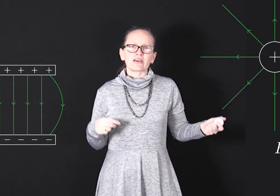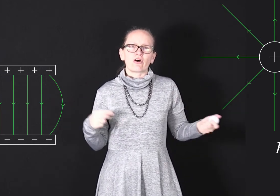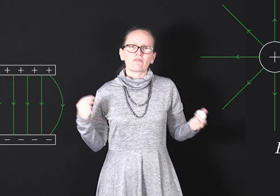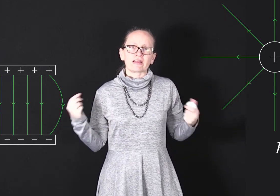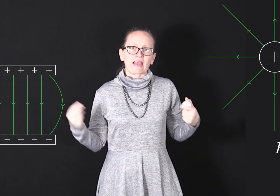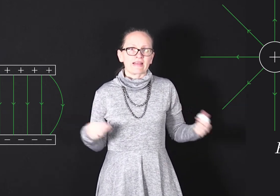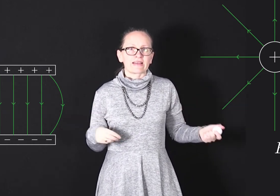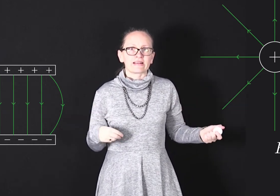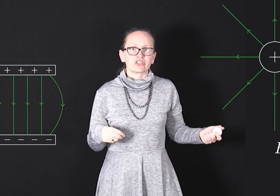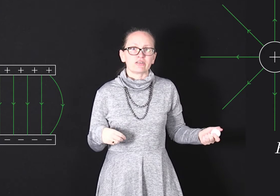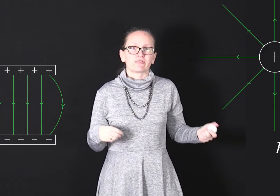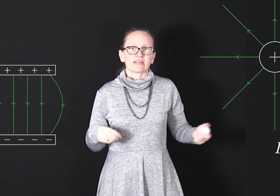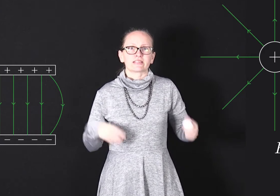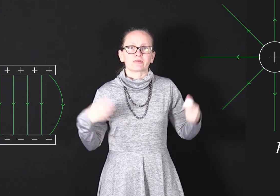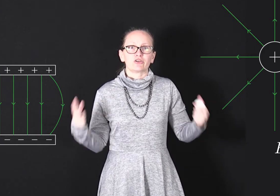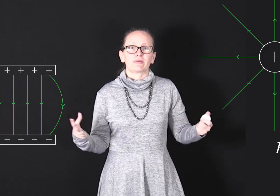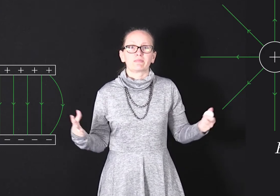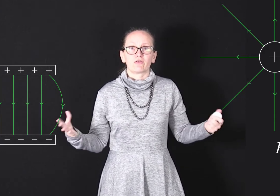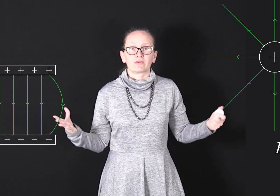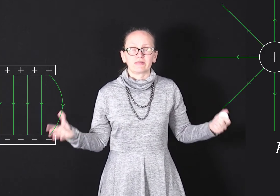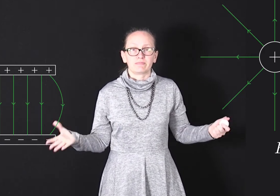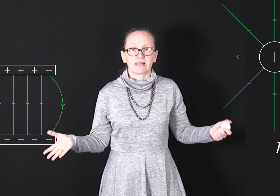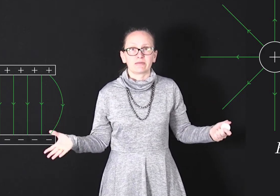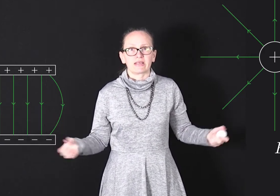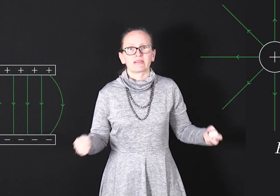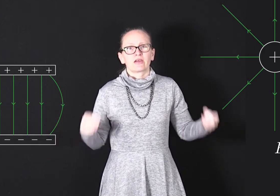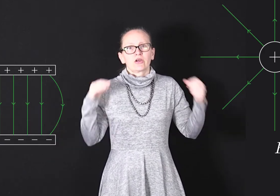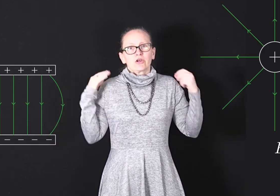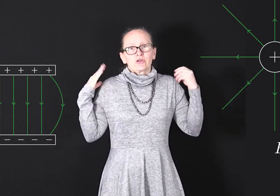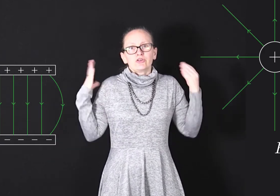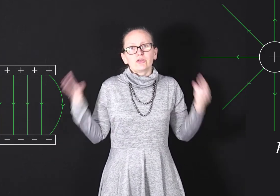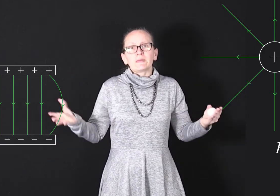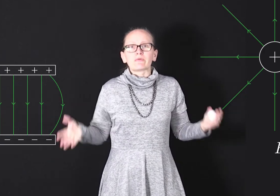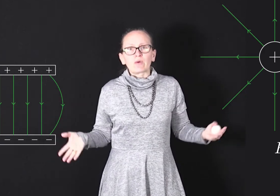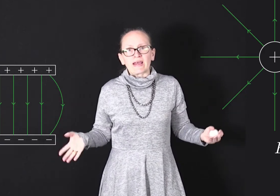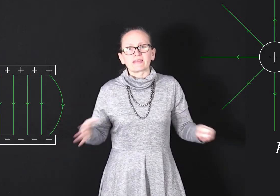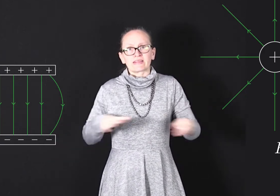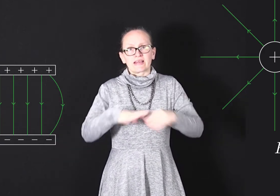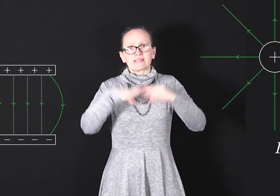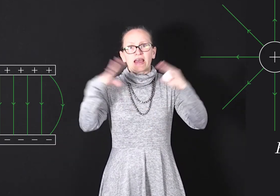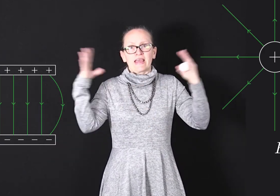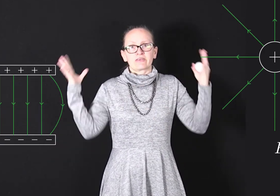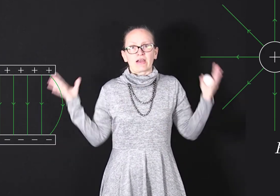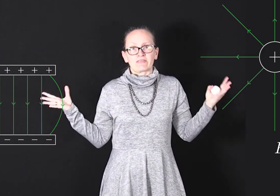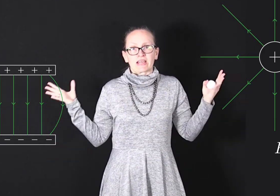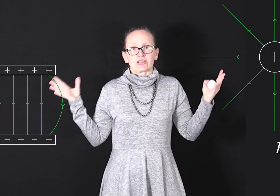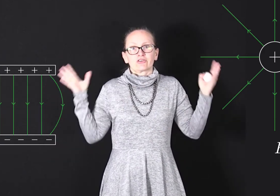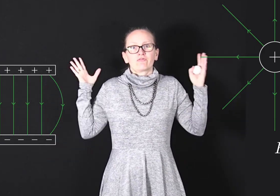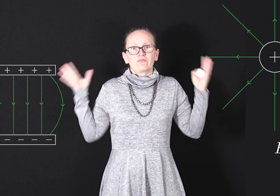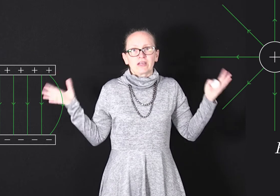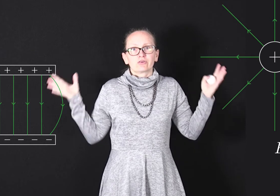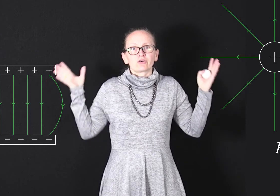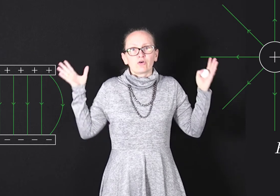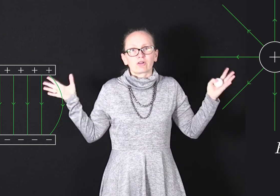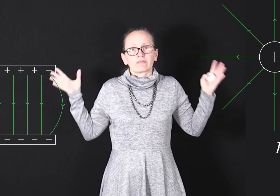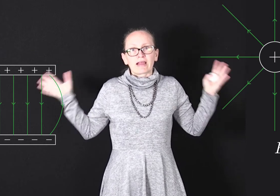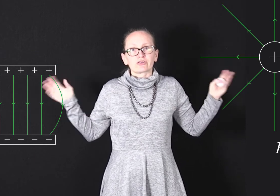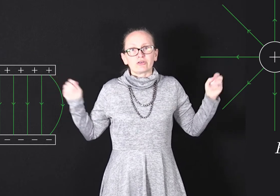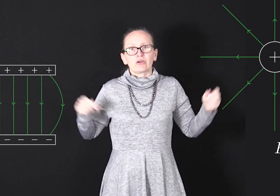of an analogy for this, which you'd be more familiar with. You'd be aware that there's a gravitational field all around you.